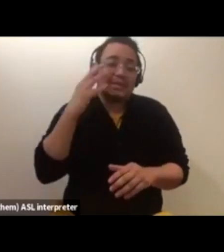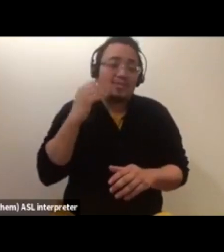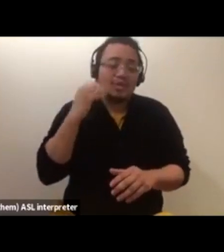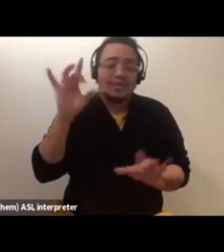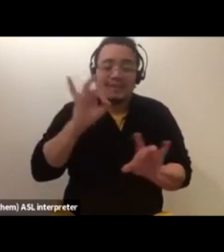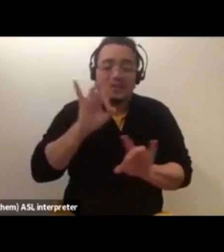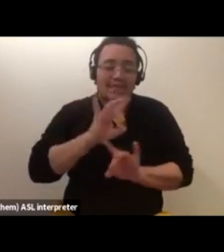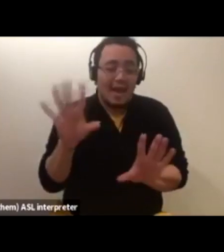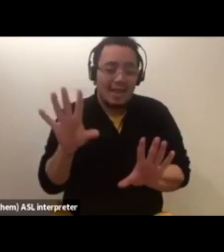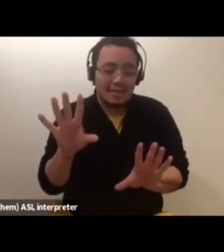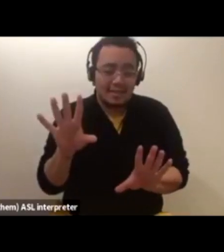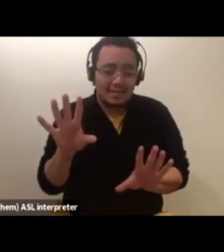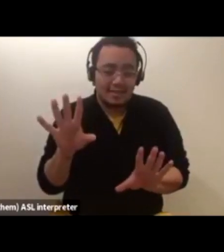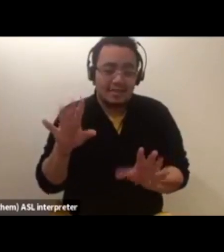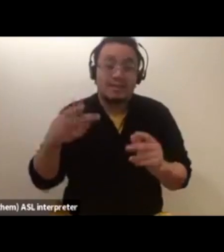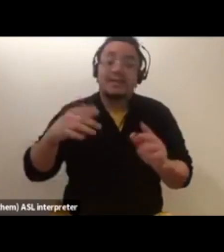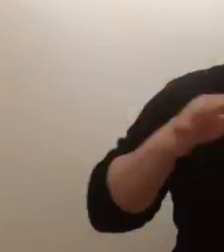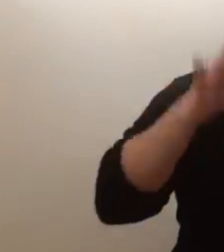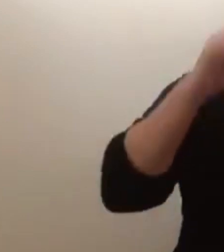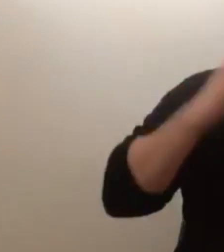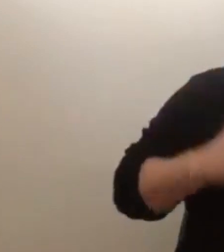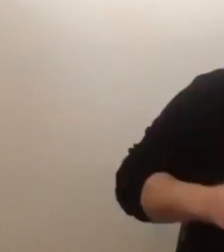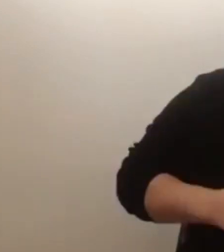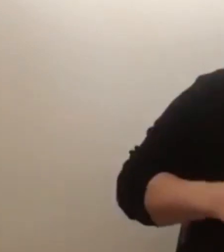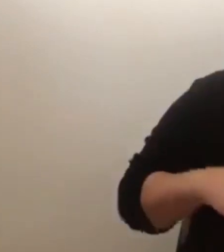We can start with Zahara.